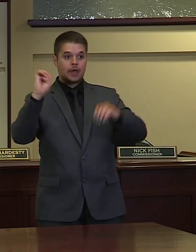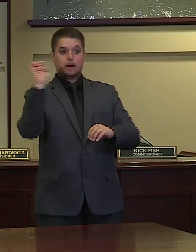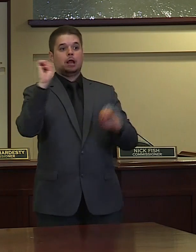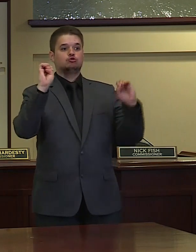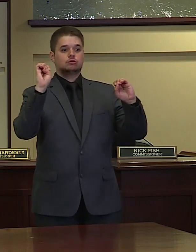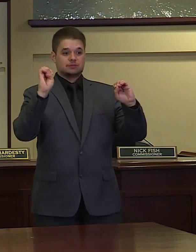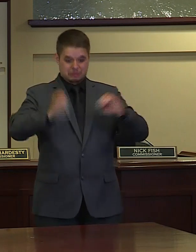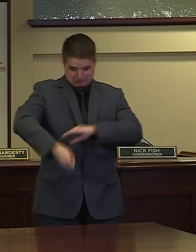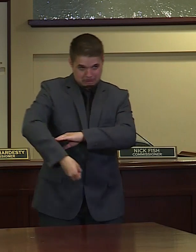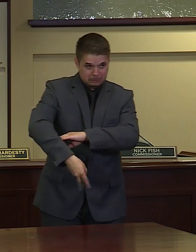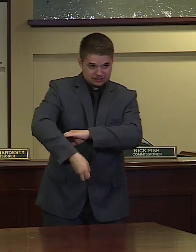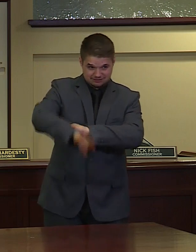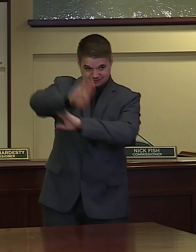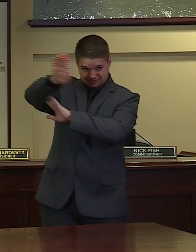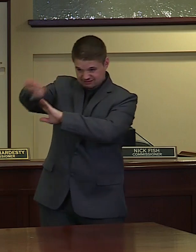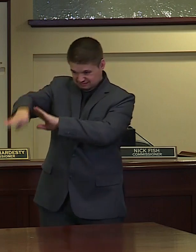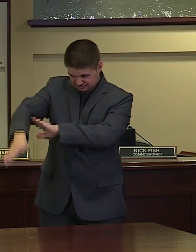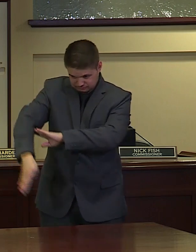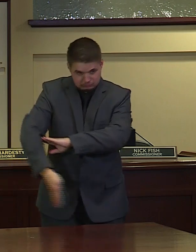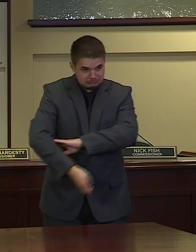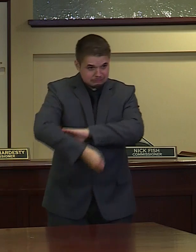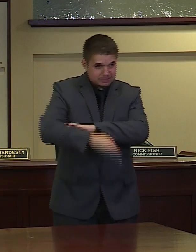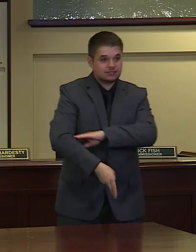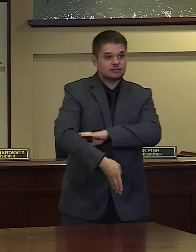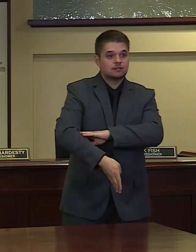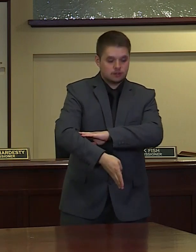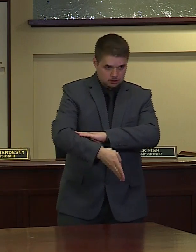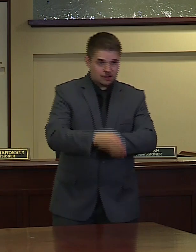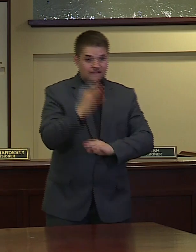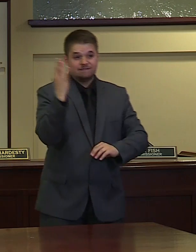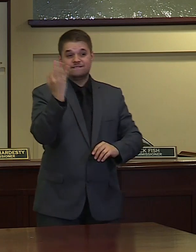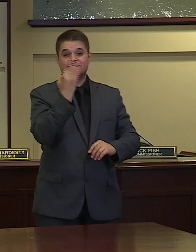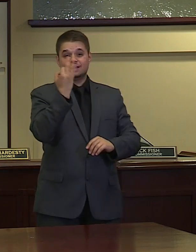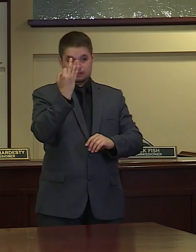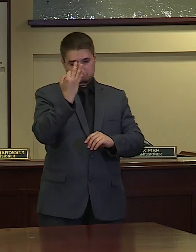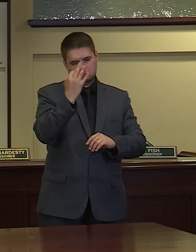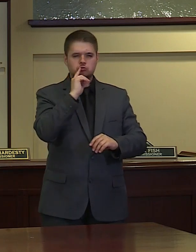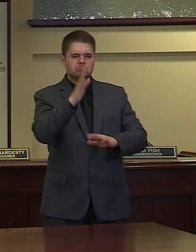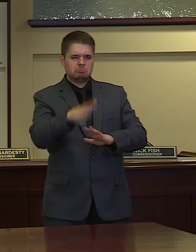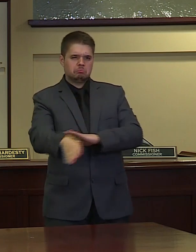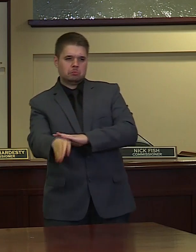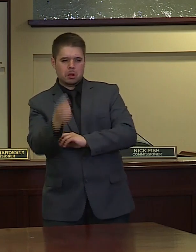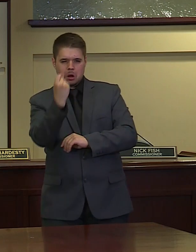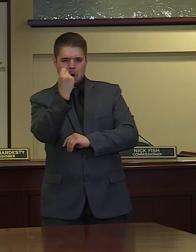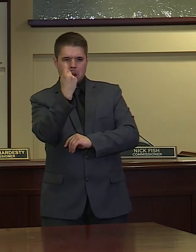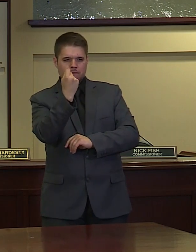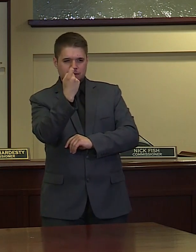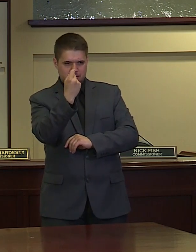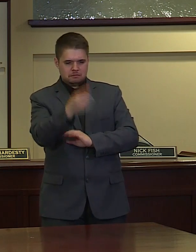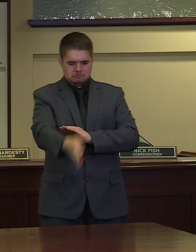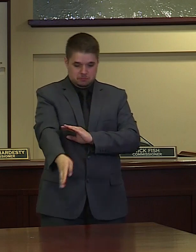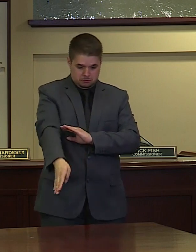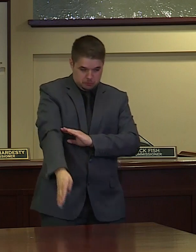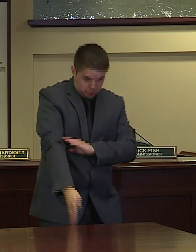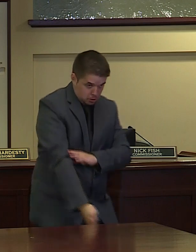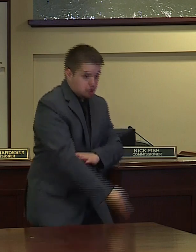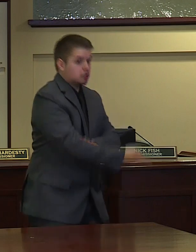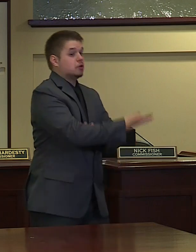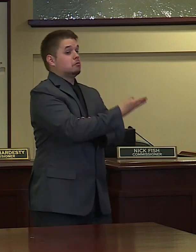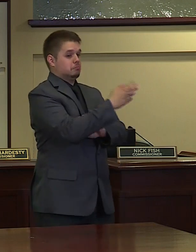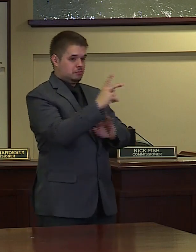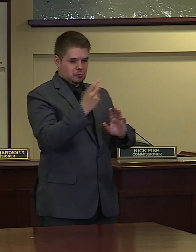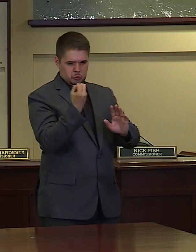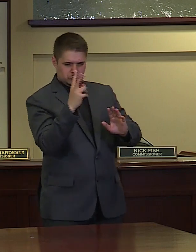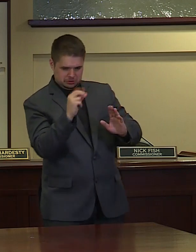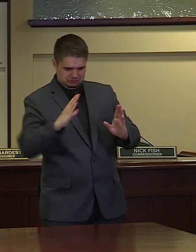really started to ramp up late Friday night around 11 o'clock. Saturday morning around midnight, 12:30 in the morning, I